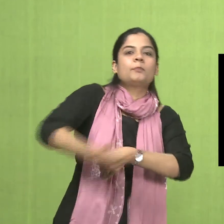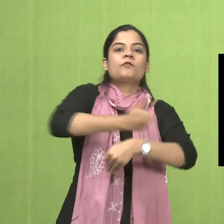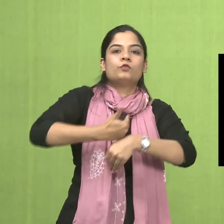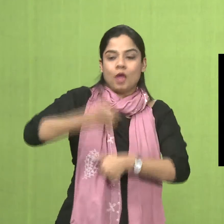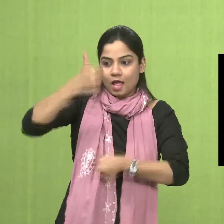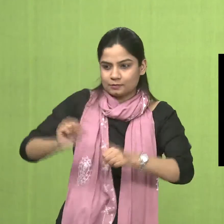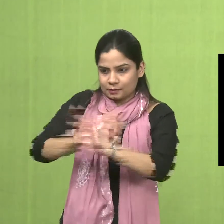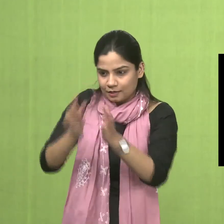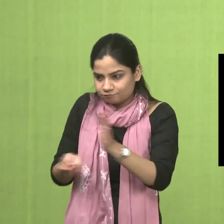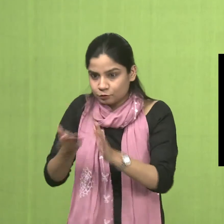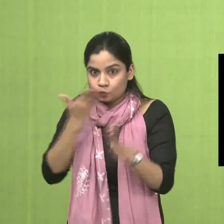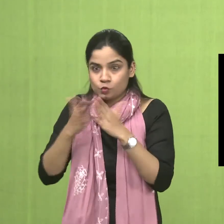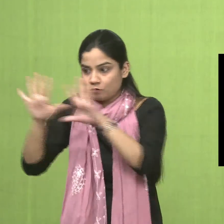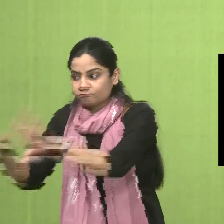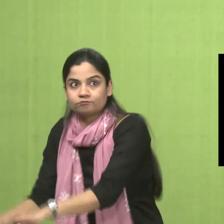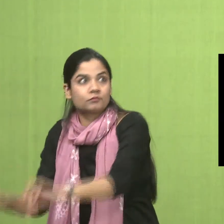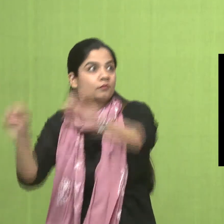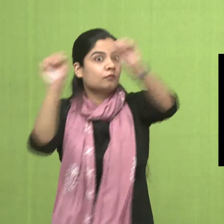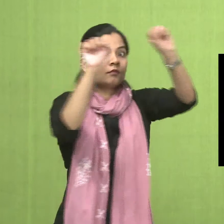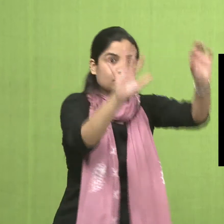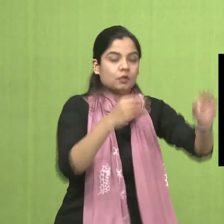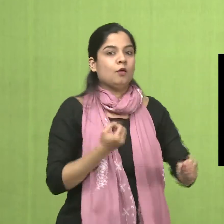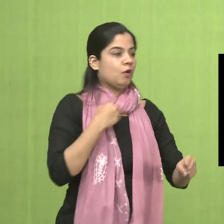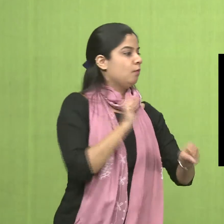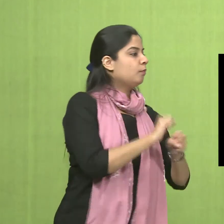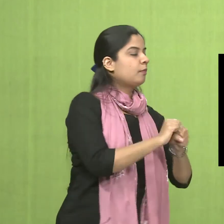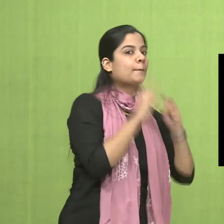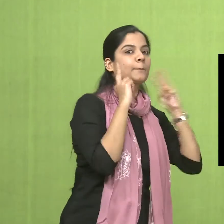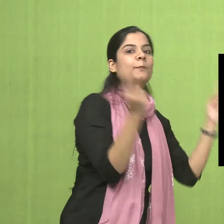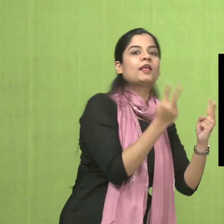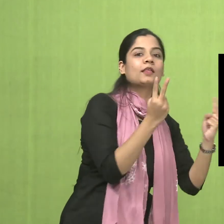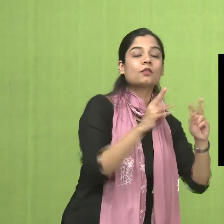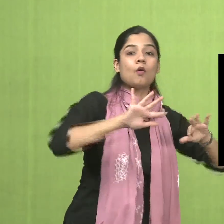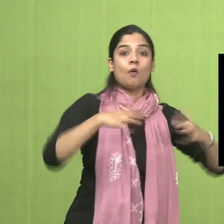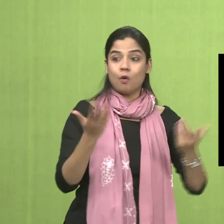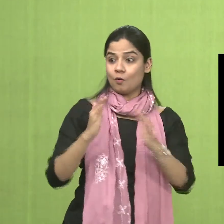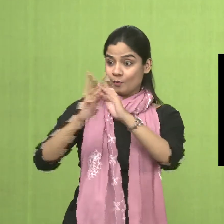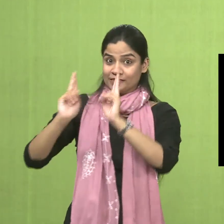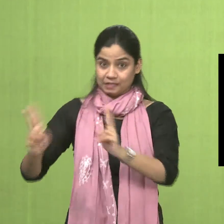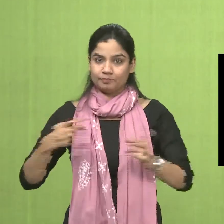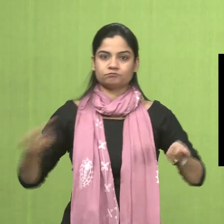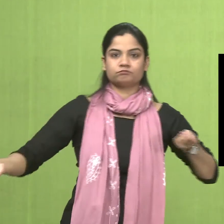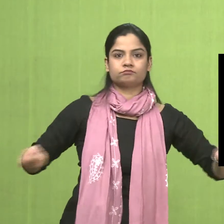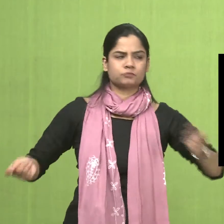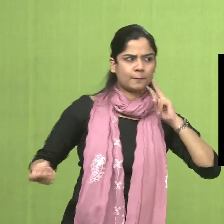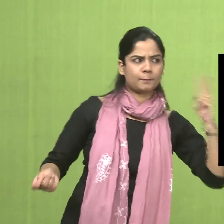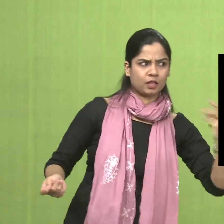So she has to drop the son to school and also attend the meeting. So she has to manage the peak load. She has to do both the